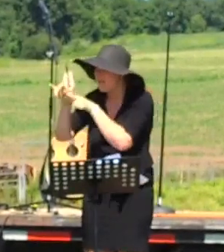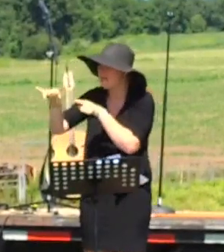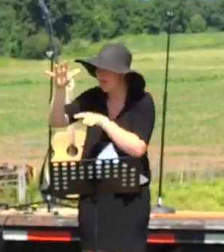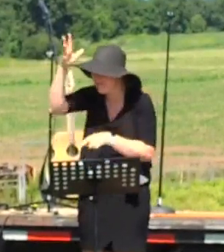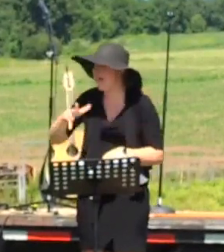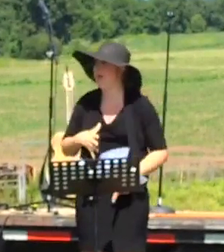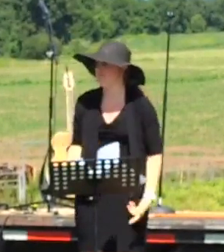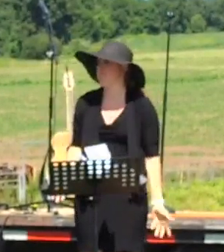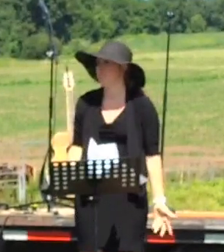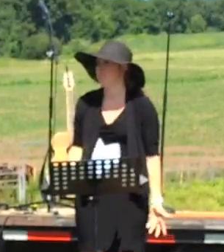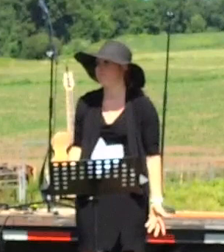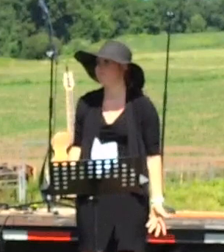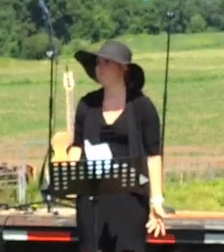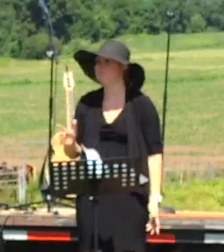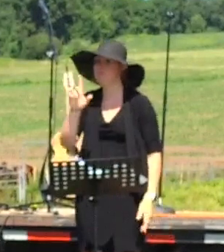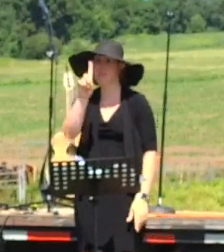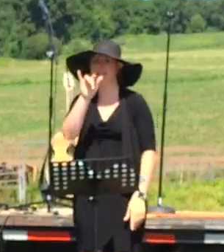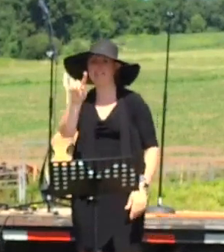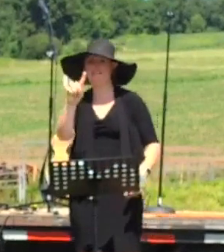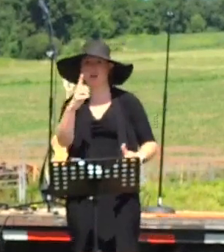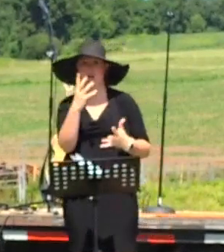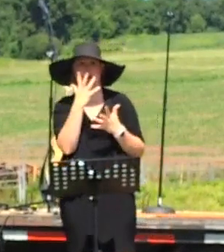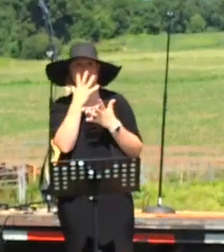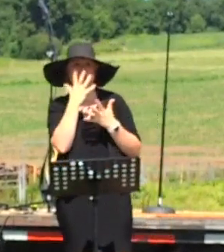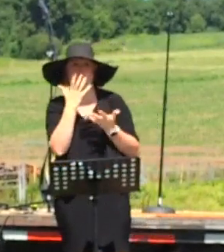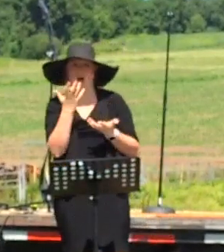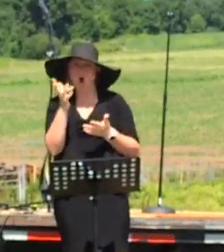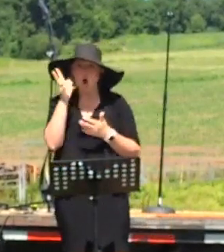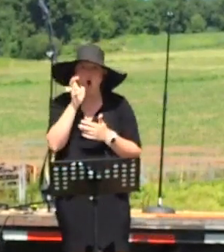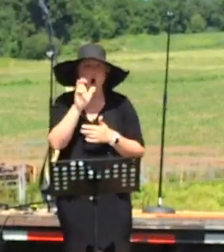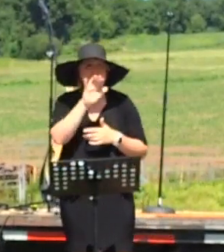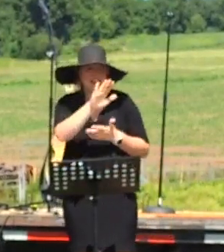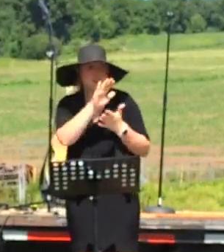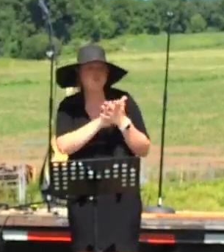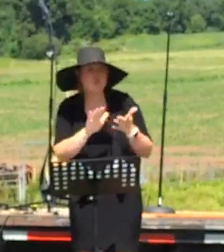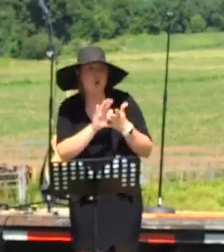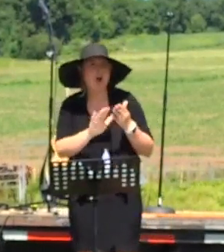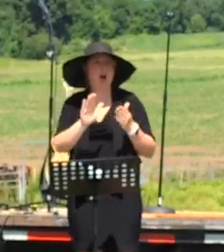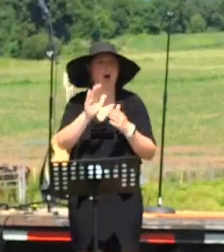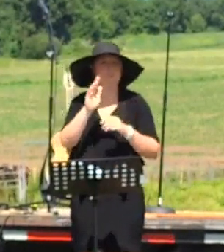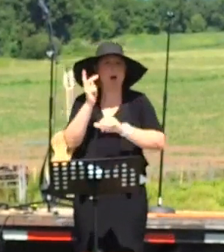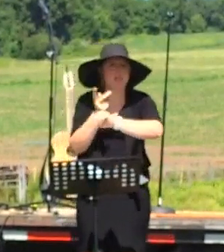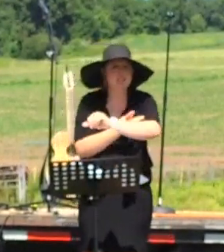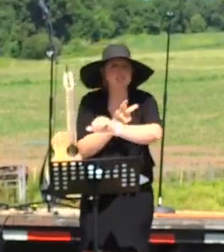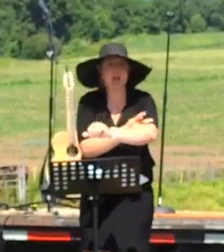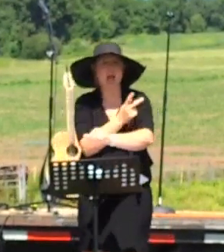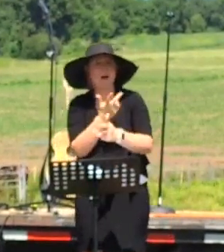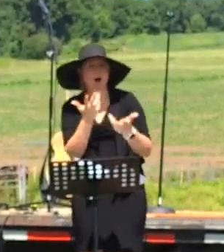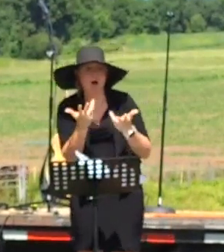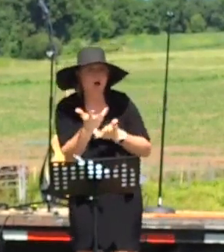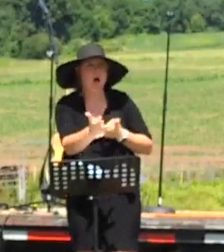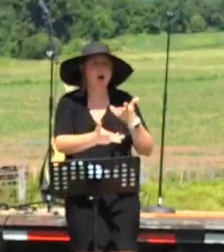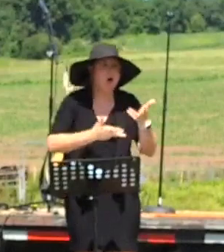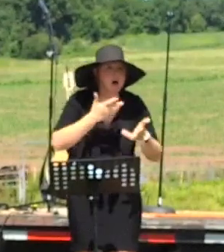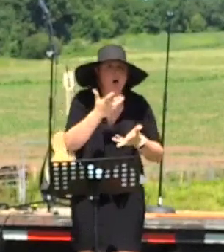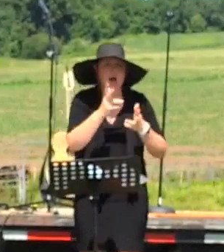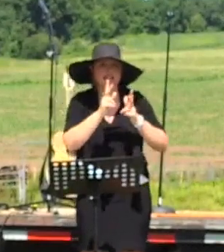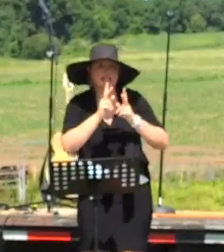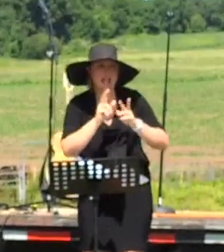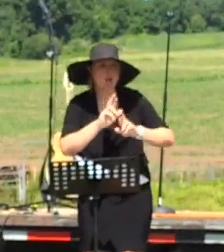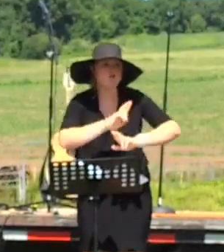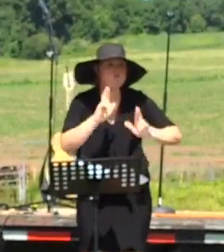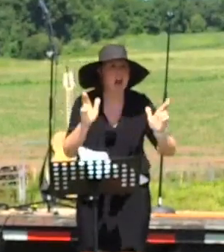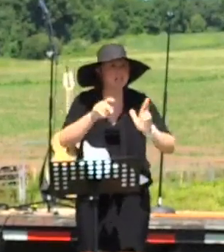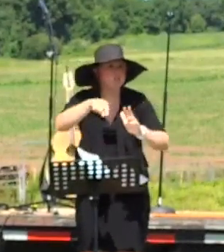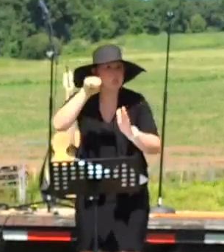man. And David, look at him, he's furious. He hears the story, right? He hears the story, he gets invested in the story. He's ready to enact the